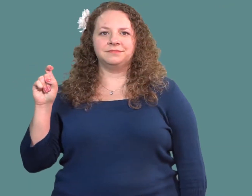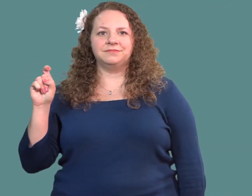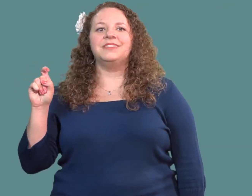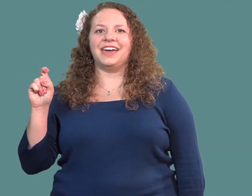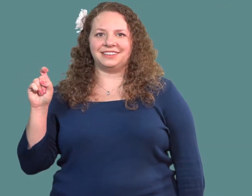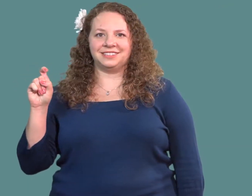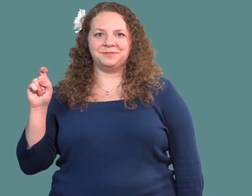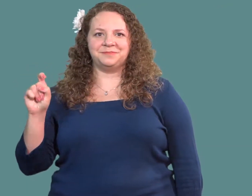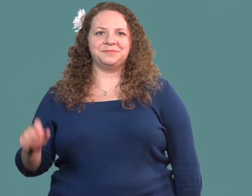X.